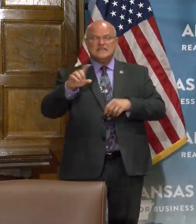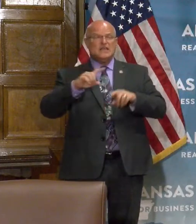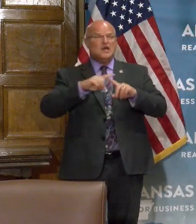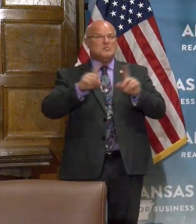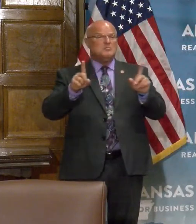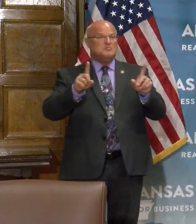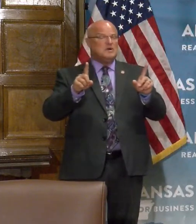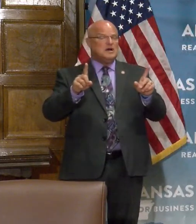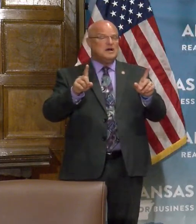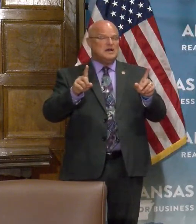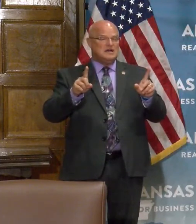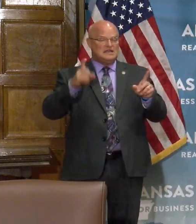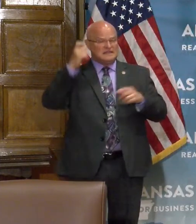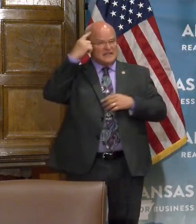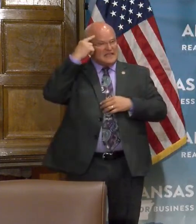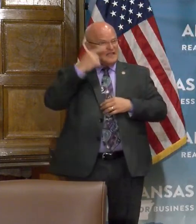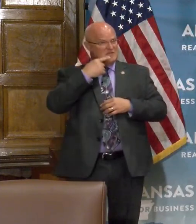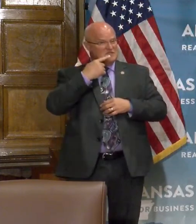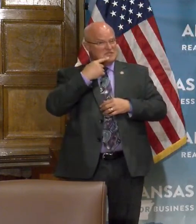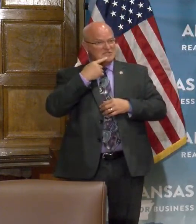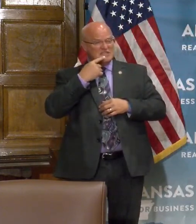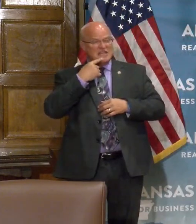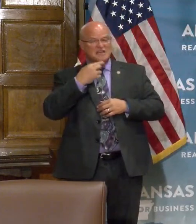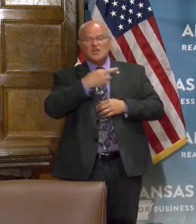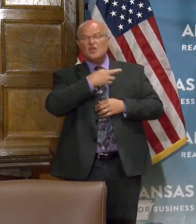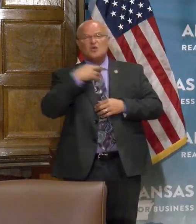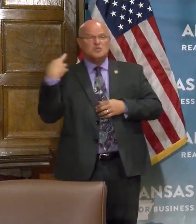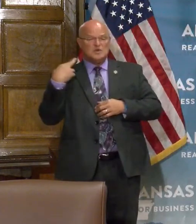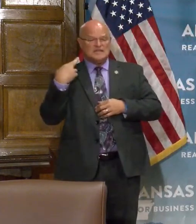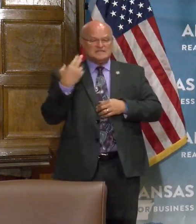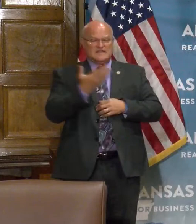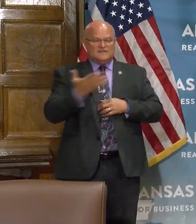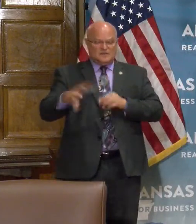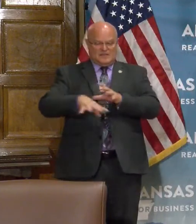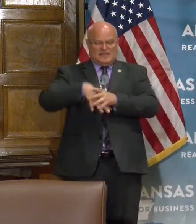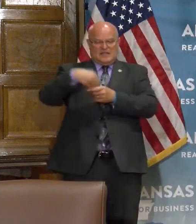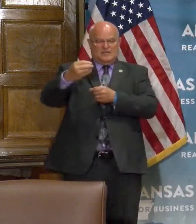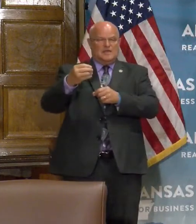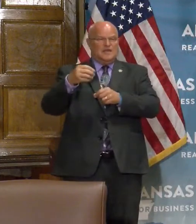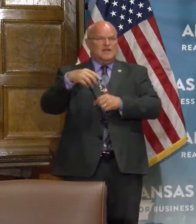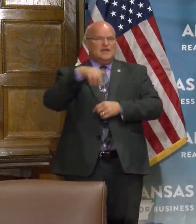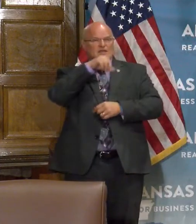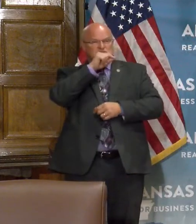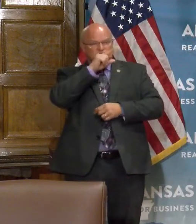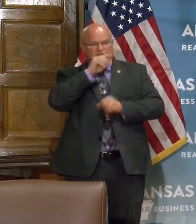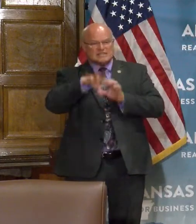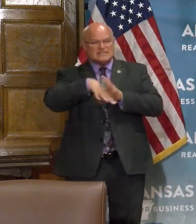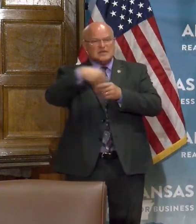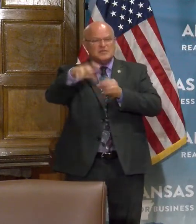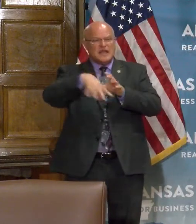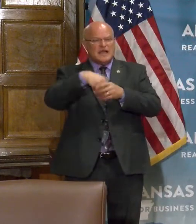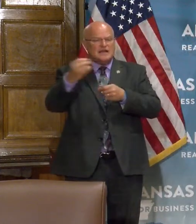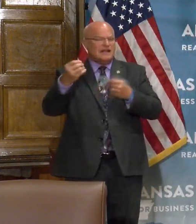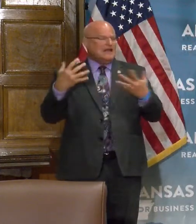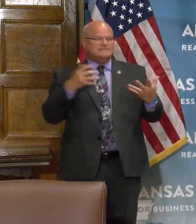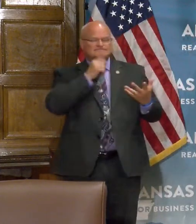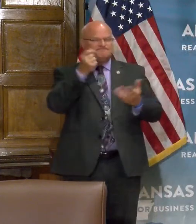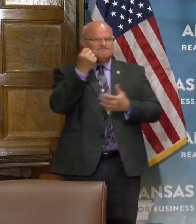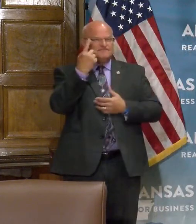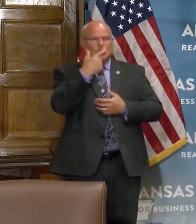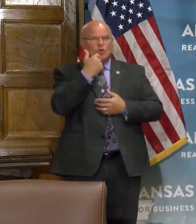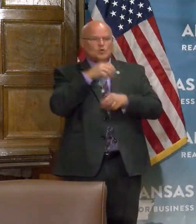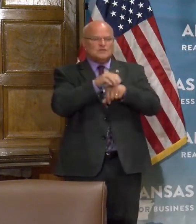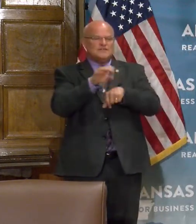no risk from products that are coming out of those plants, so I'm not sure who is advising the Chinese right